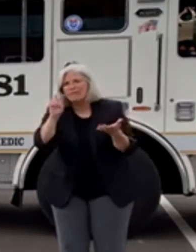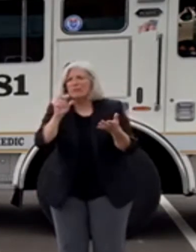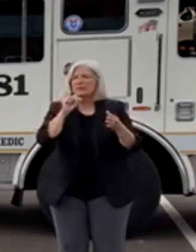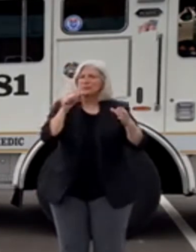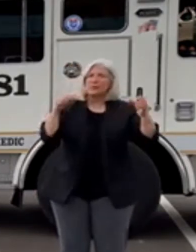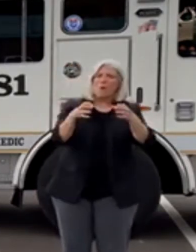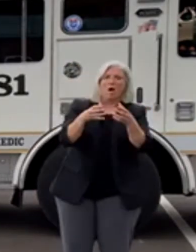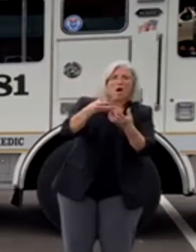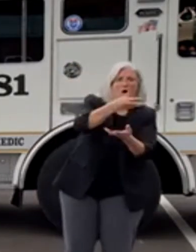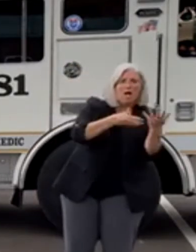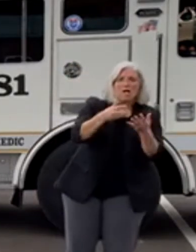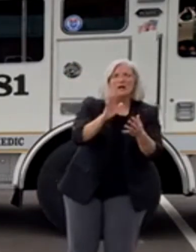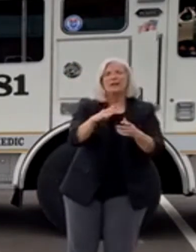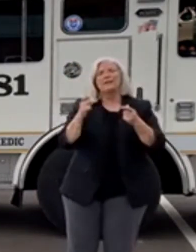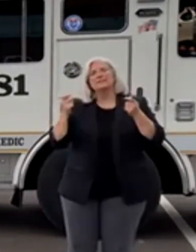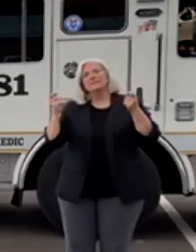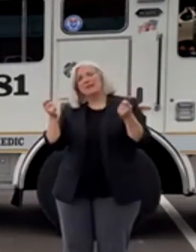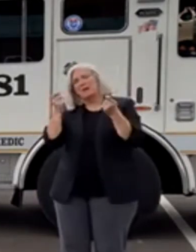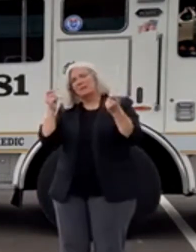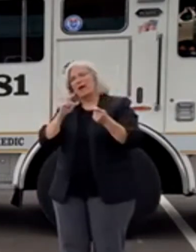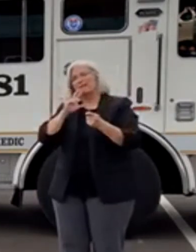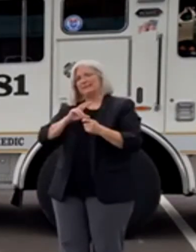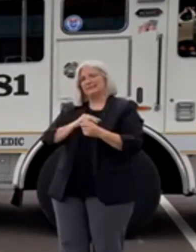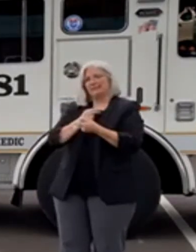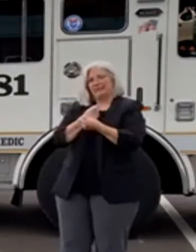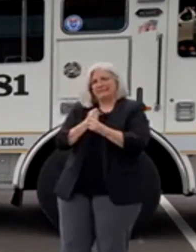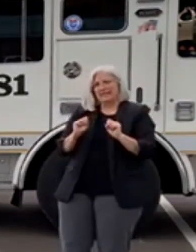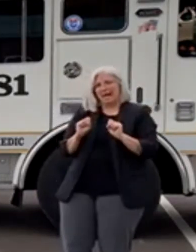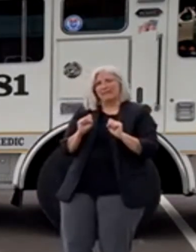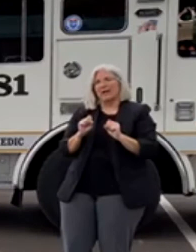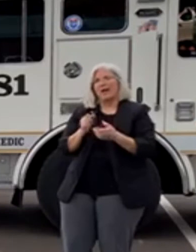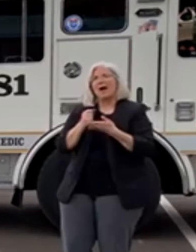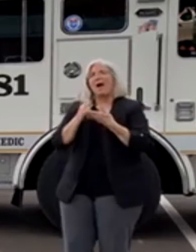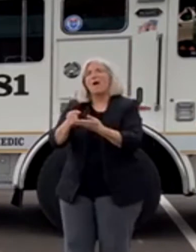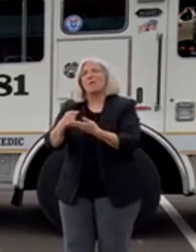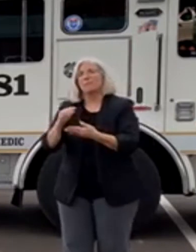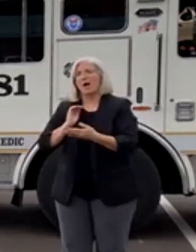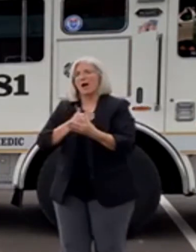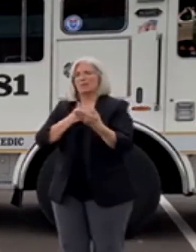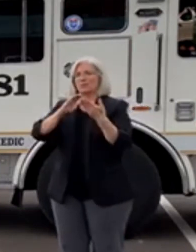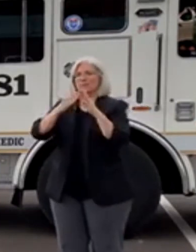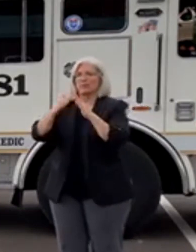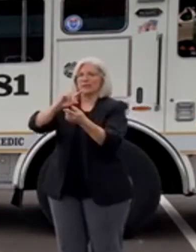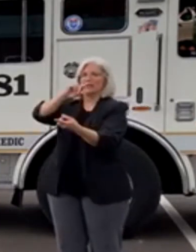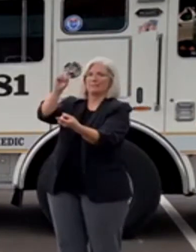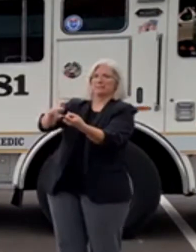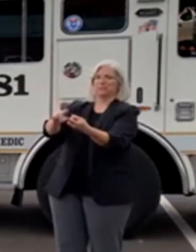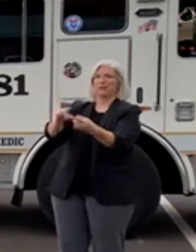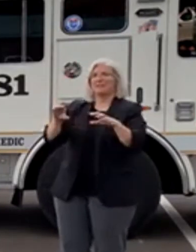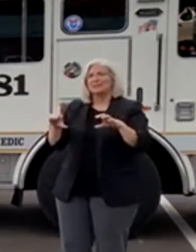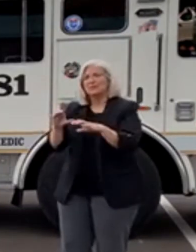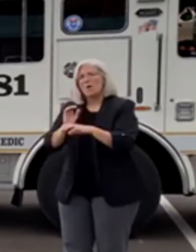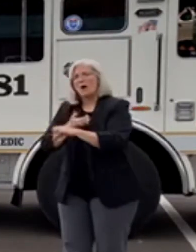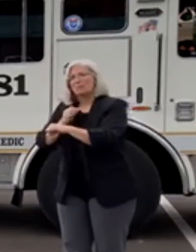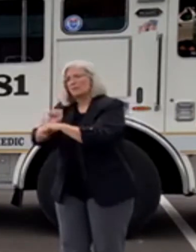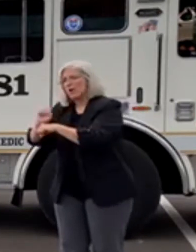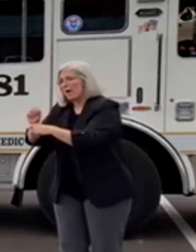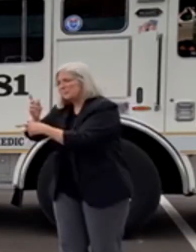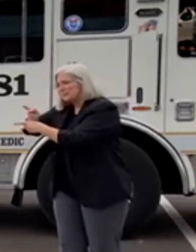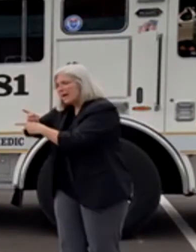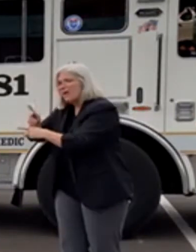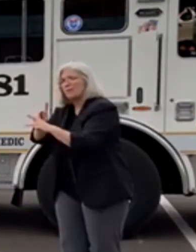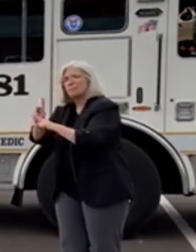Celebrate safely and help us all do our job taking care of the people that are getting sick. It is a very